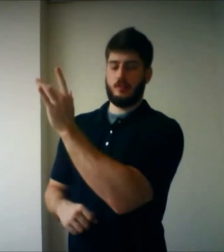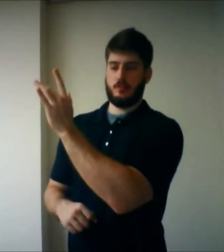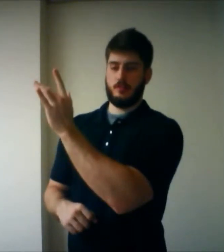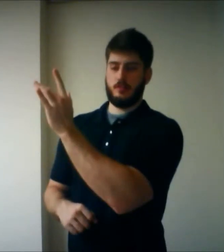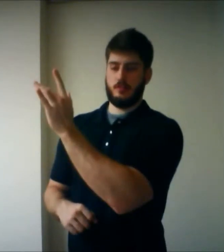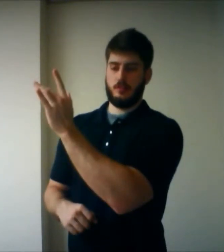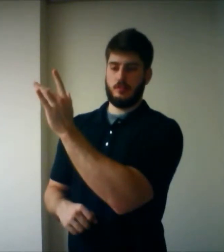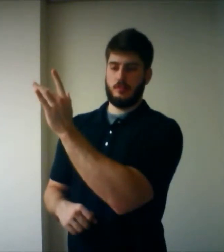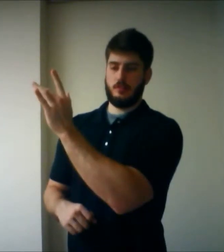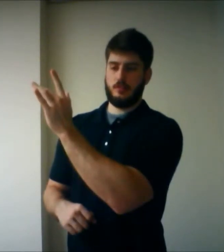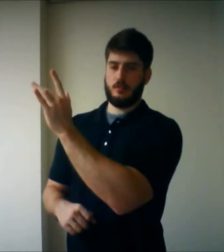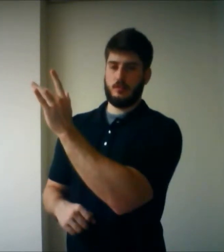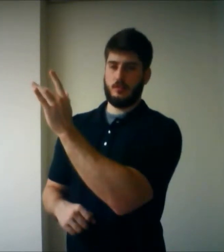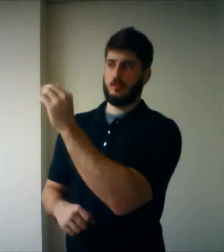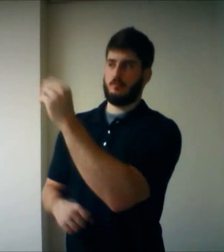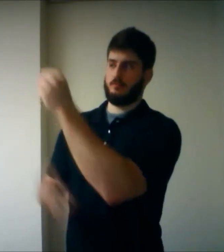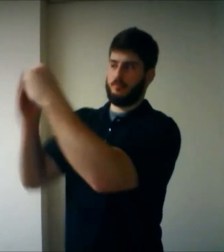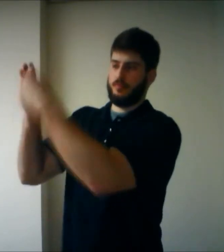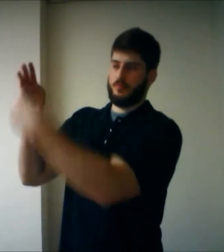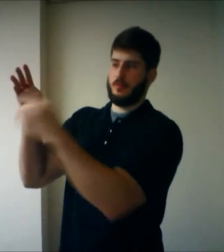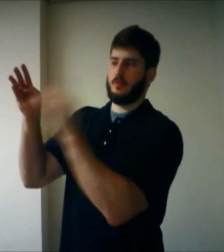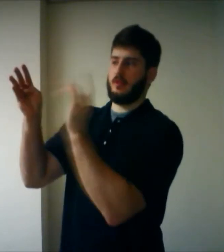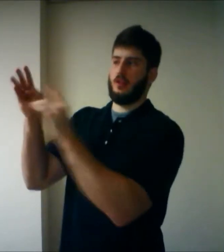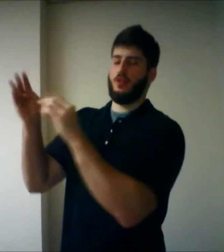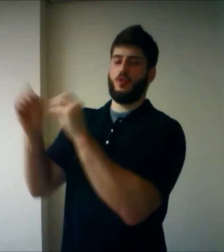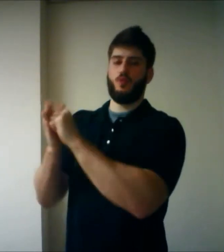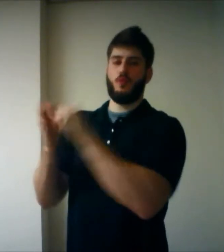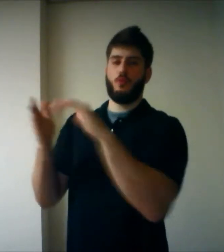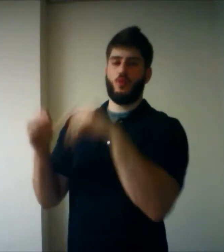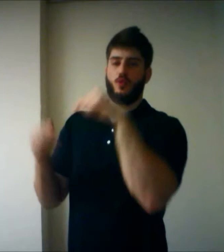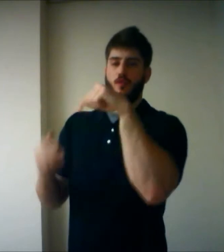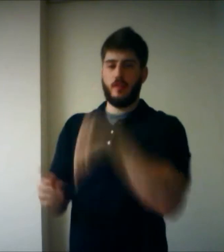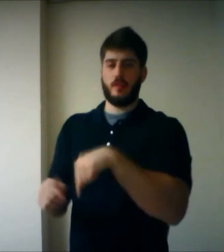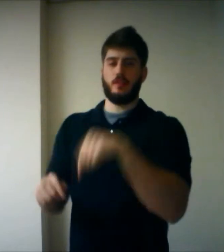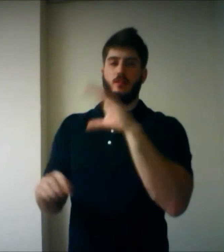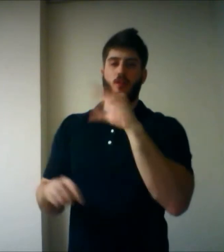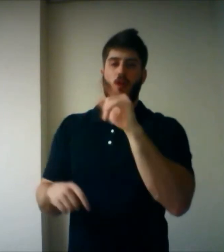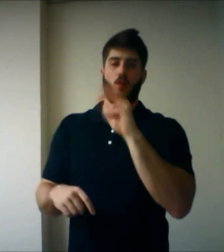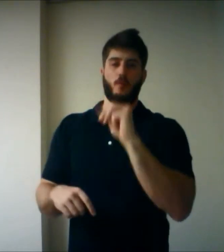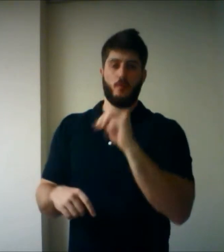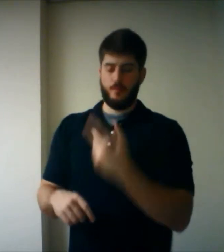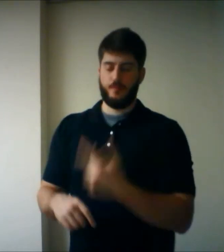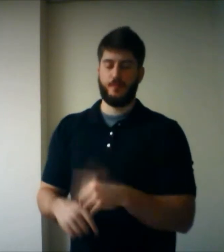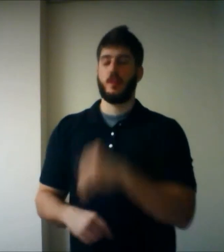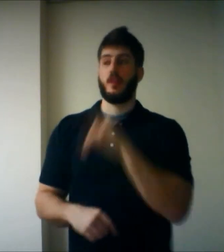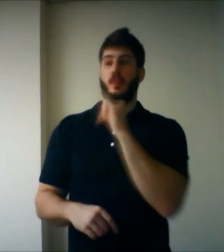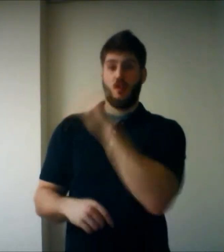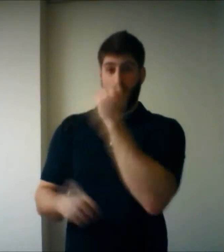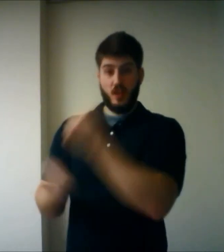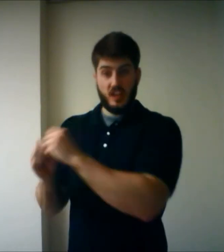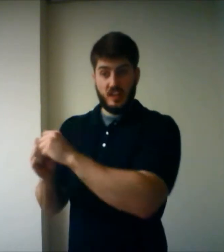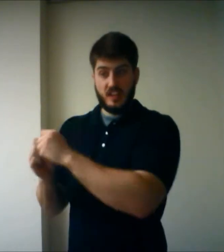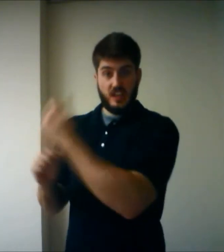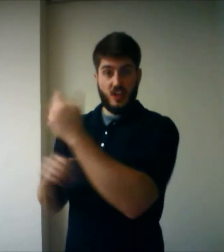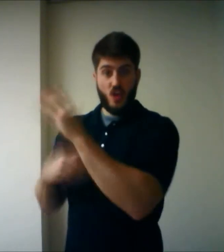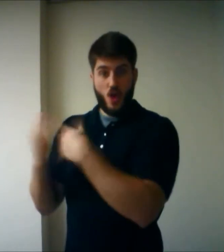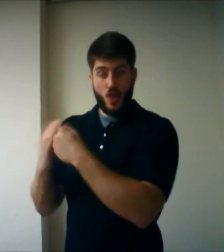and click on remove this column. It's important to note that this doesn't actually delete any information about that person from my